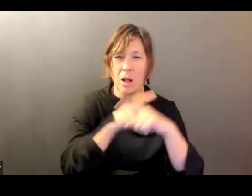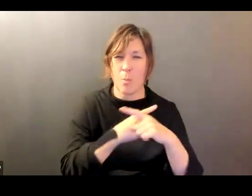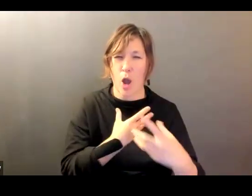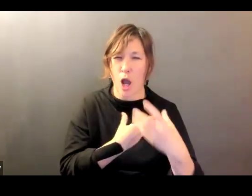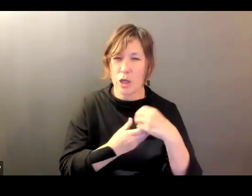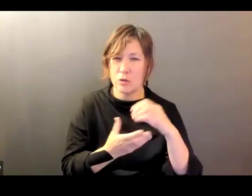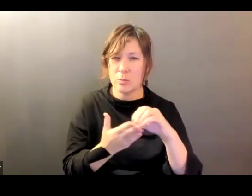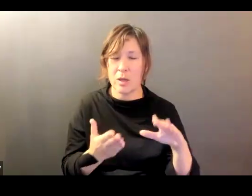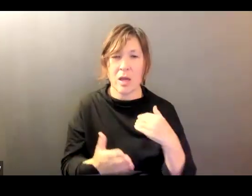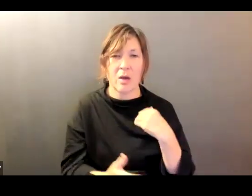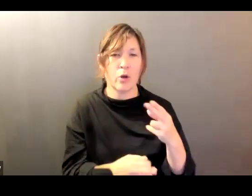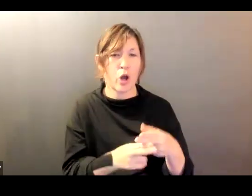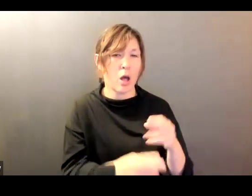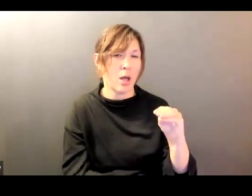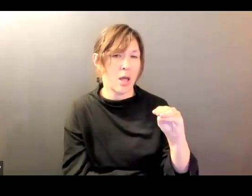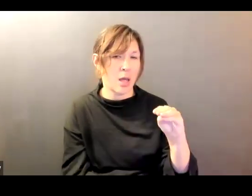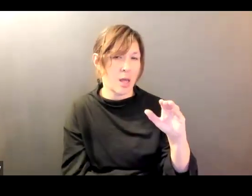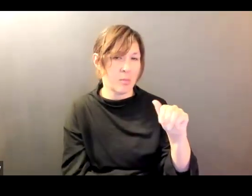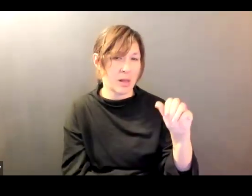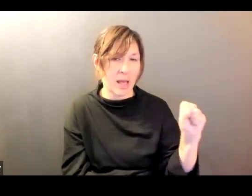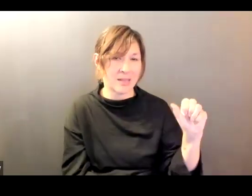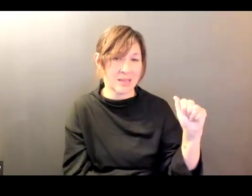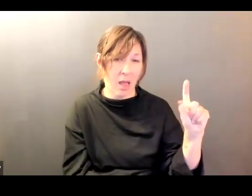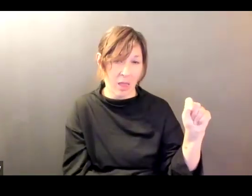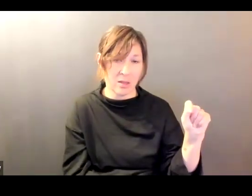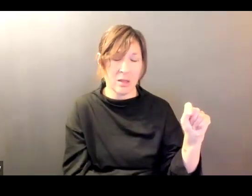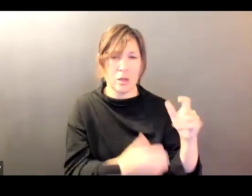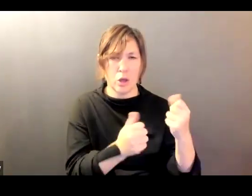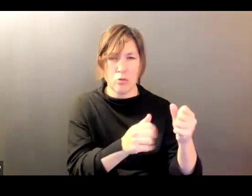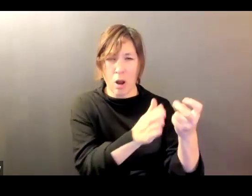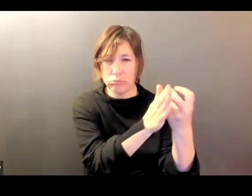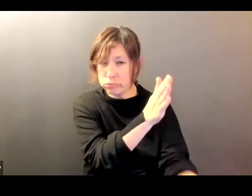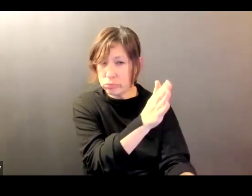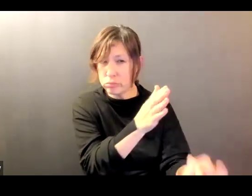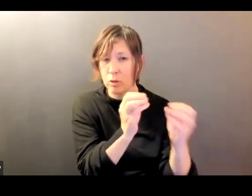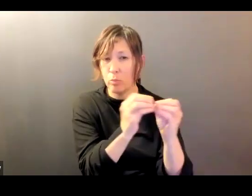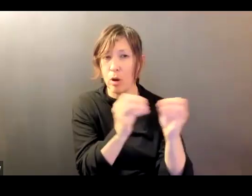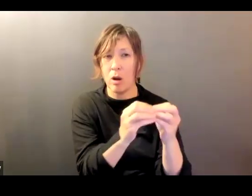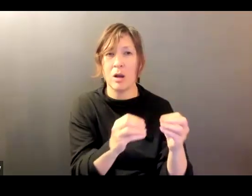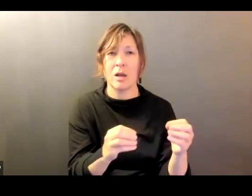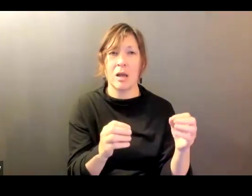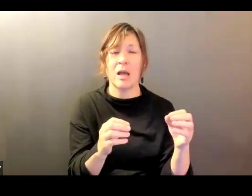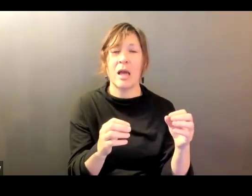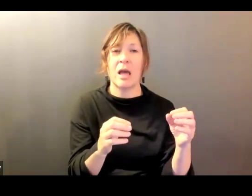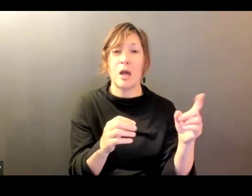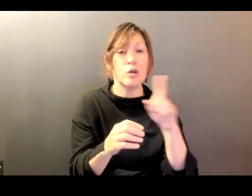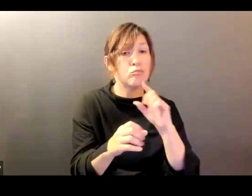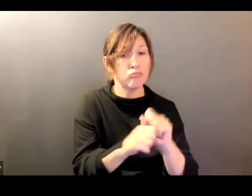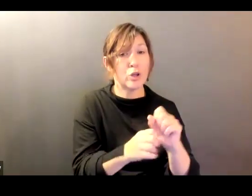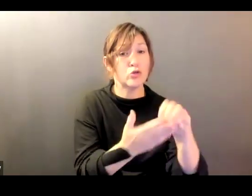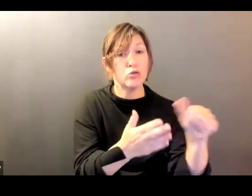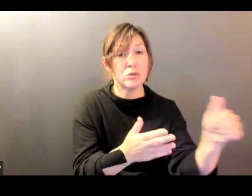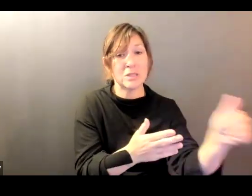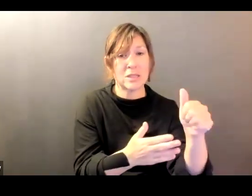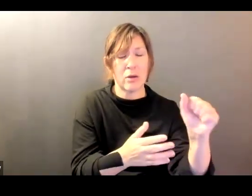an MCAS alt. We're really digging in this year to the MCAS alt and building authentic portfolios so we can make